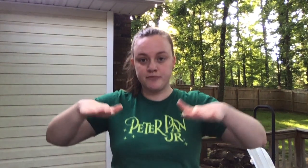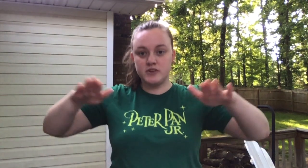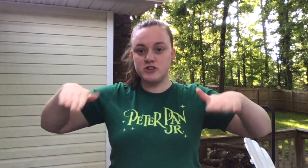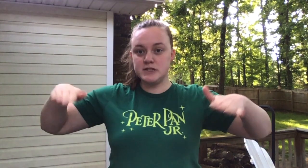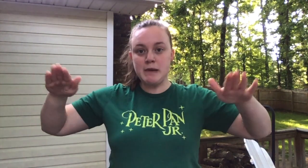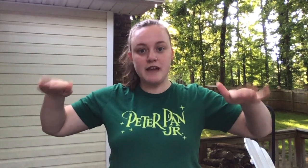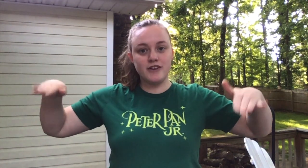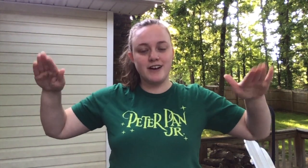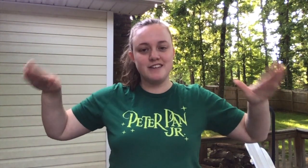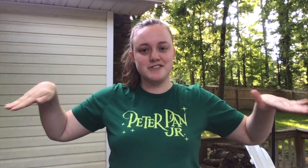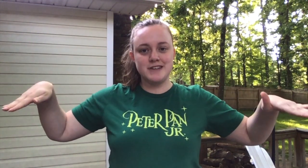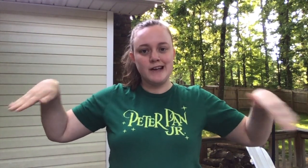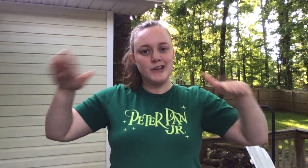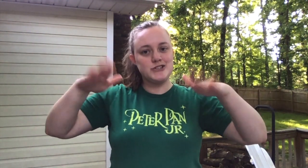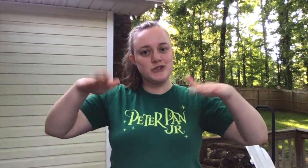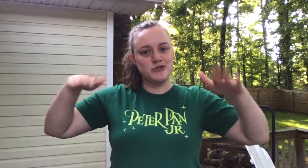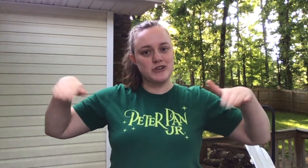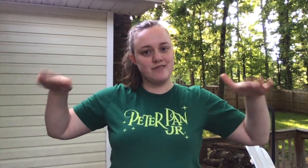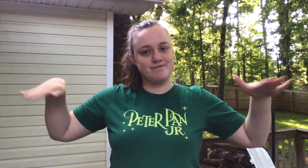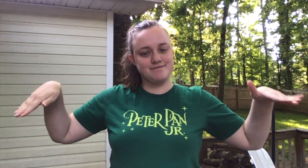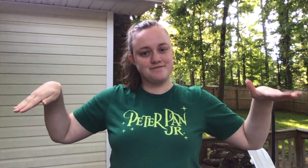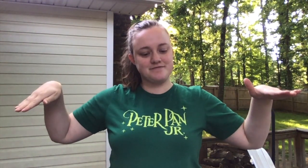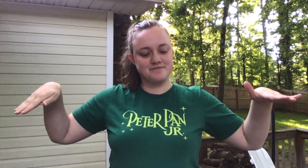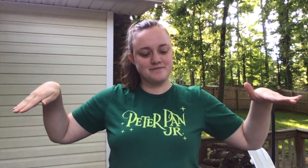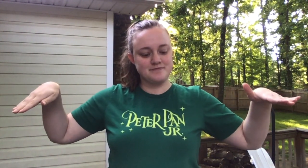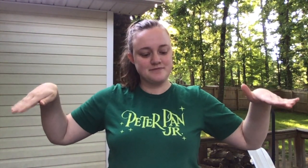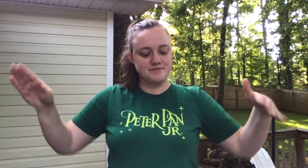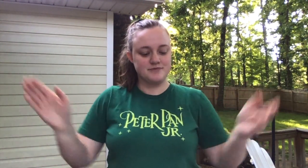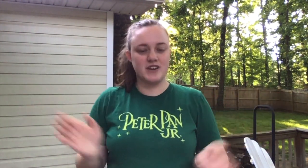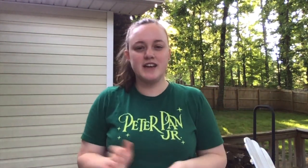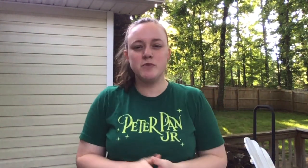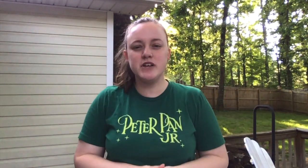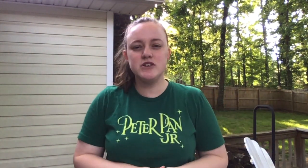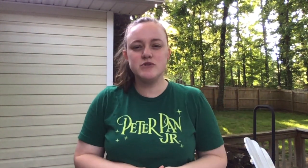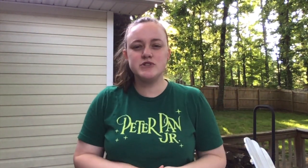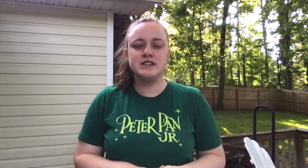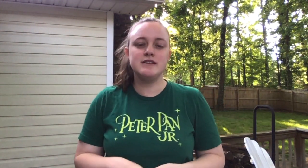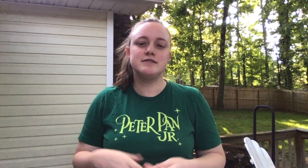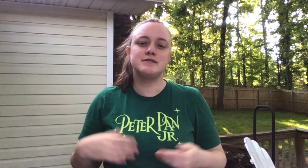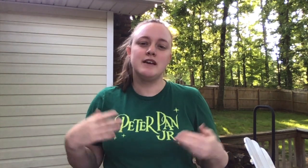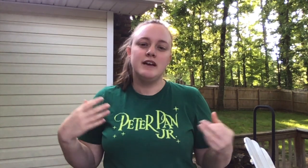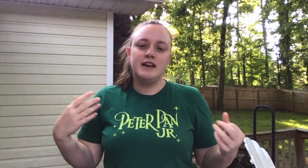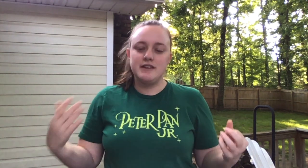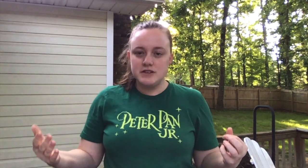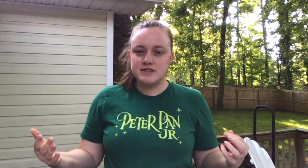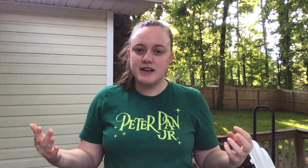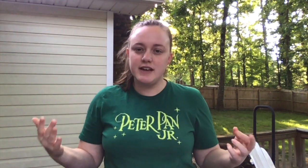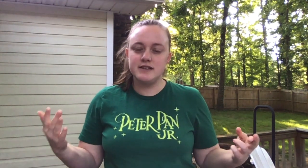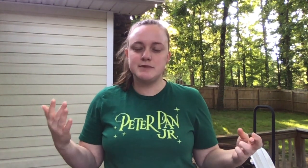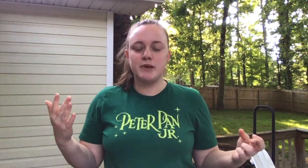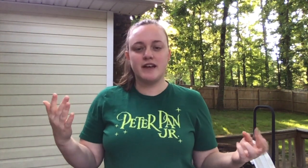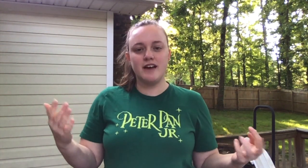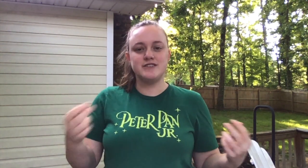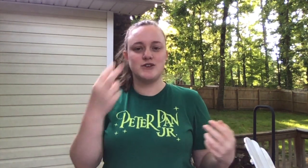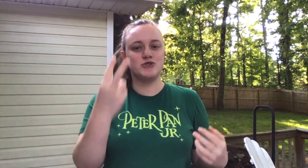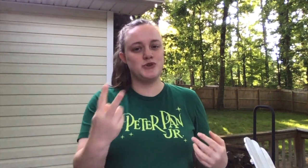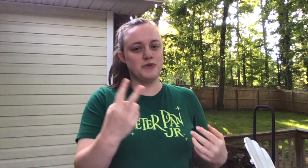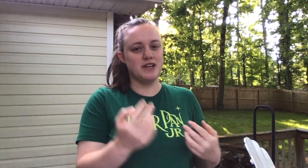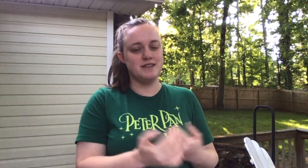You're just patting their heads, children. Okay, and we can use this in this case because there's 2 kids